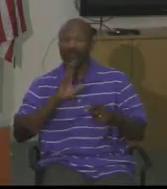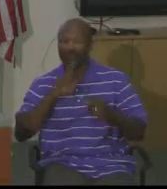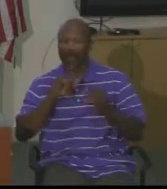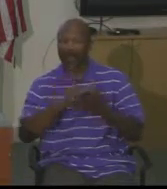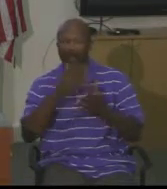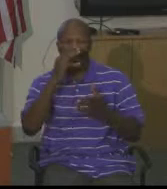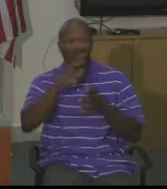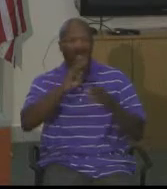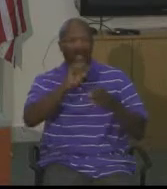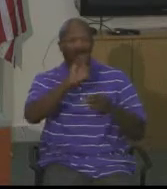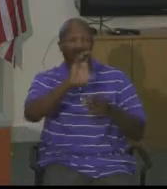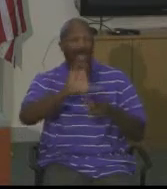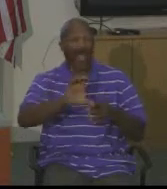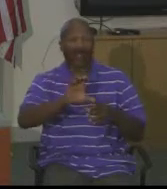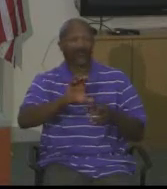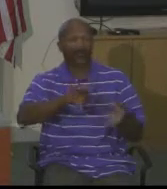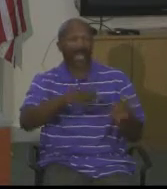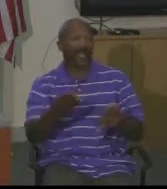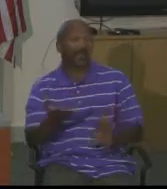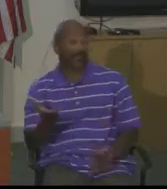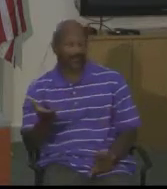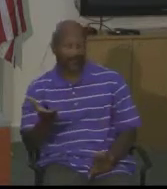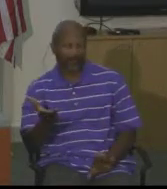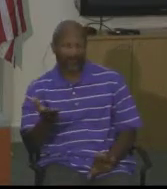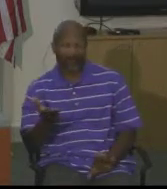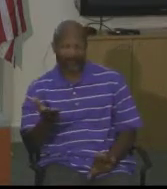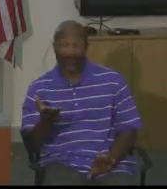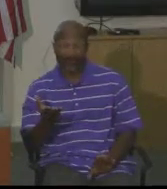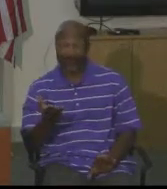MCA went off the cliff and died.